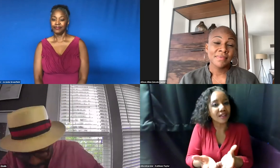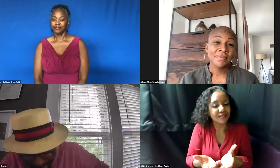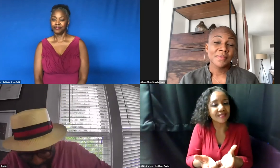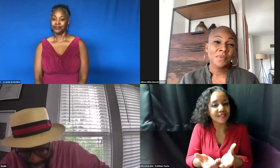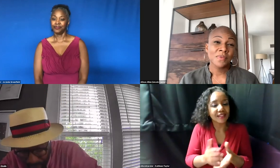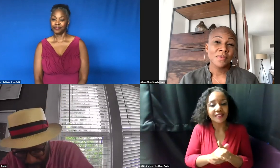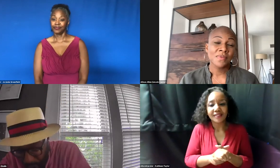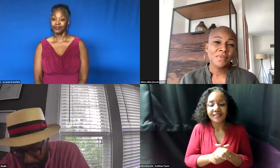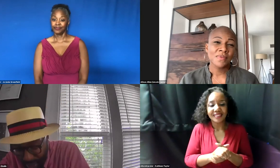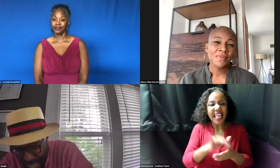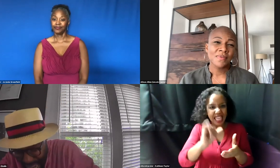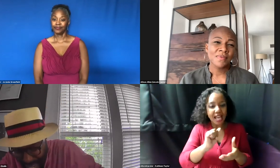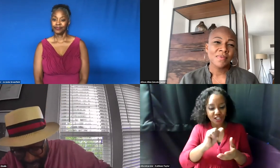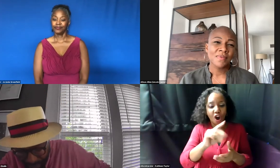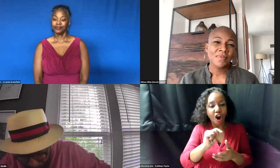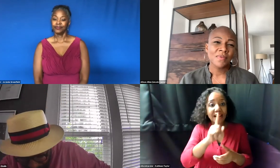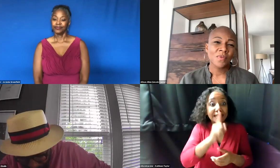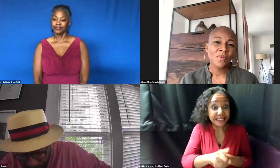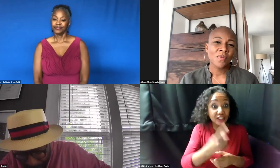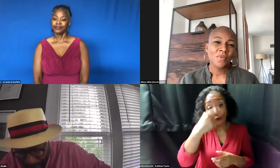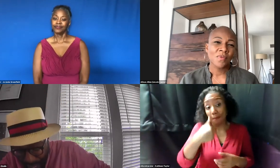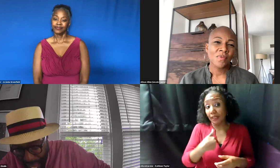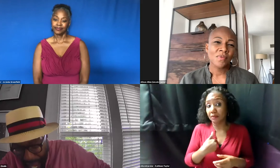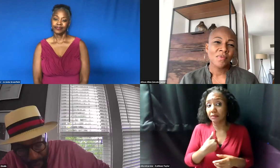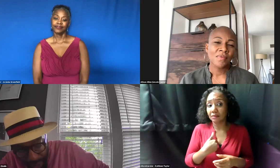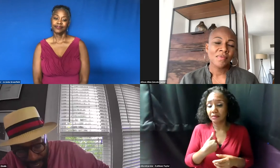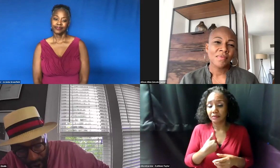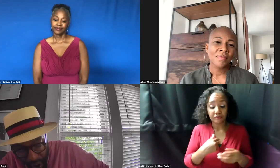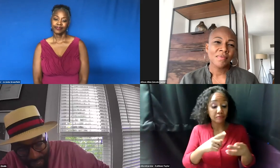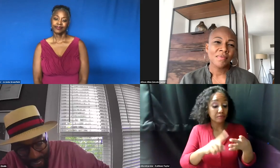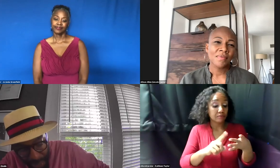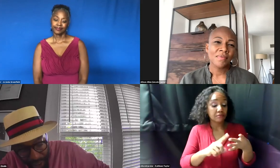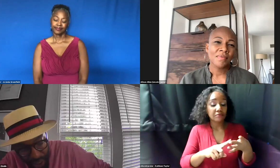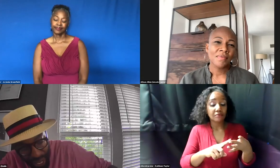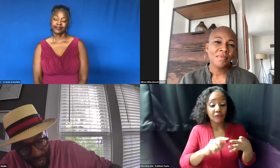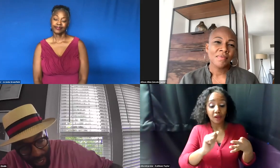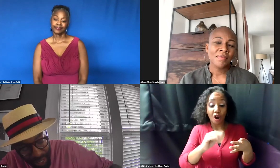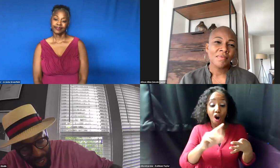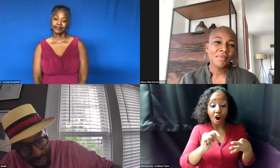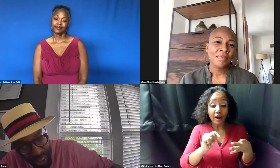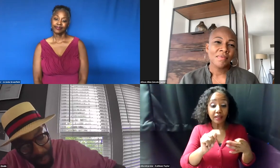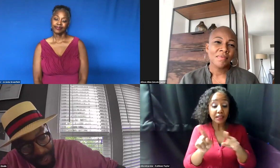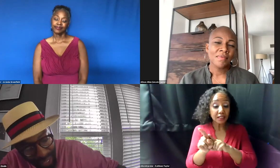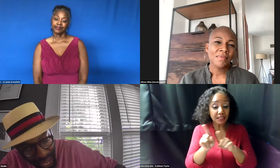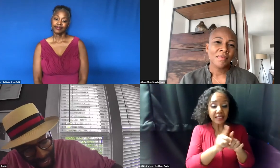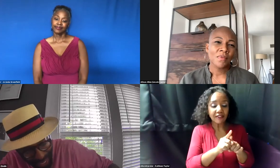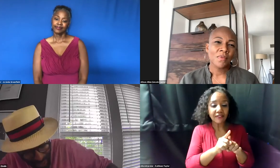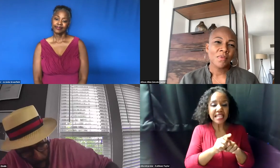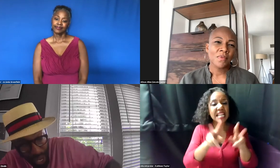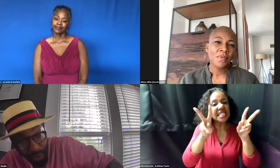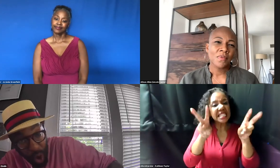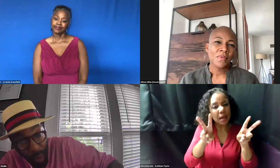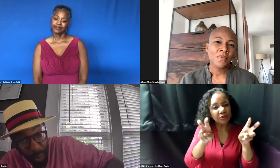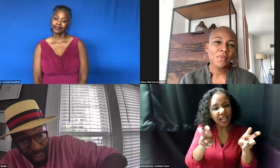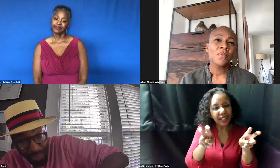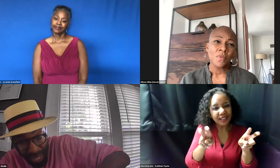So like that's what the arts is for me. I also think that art is as much a subject as it is a